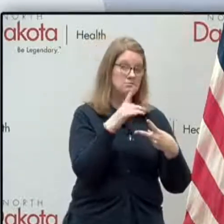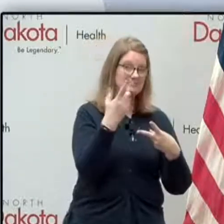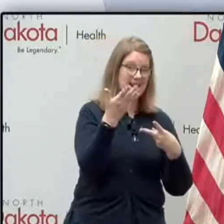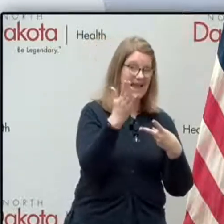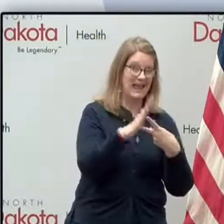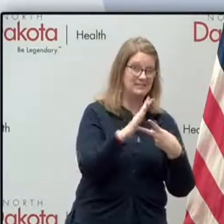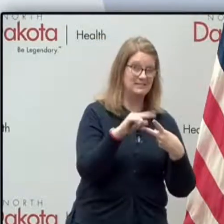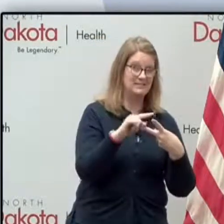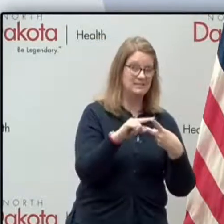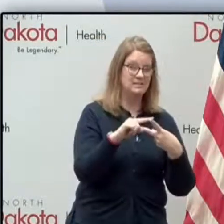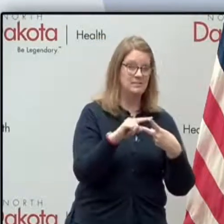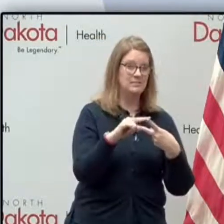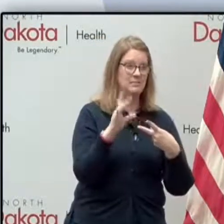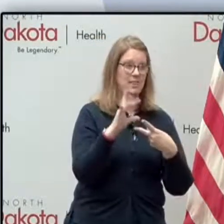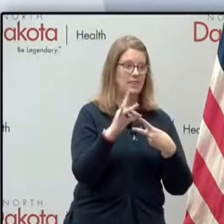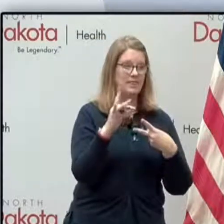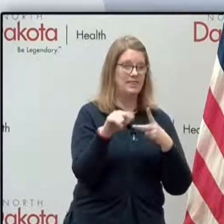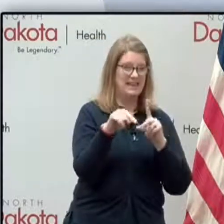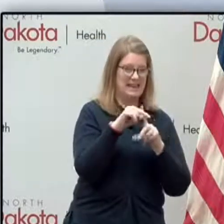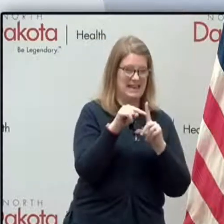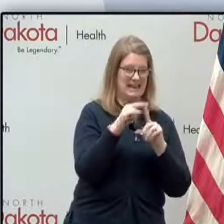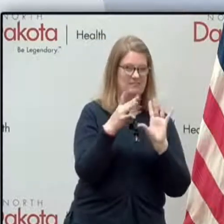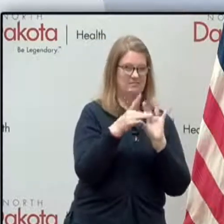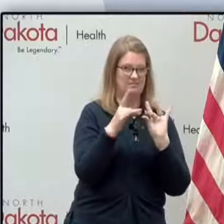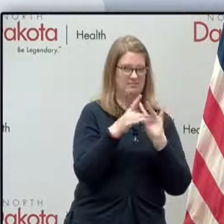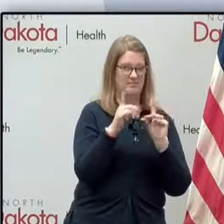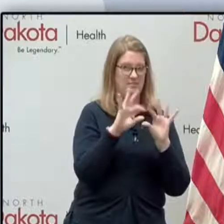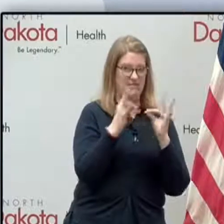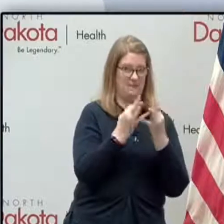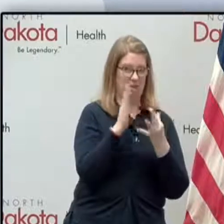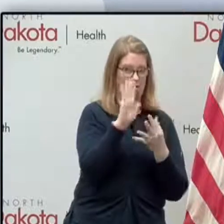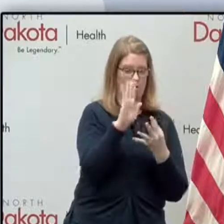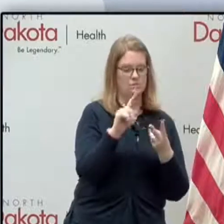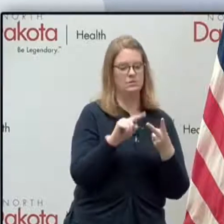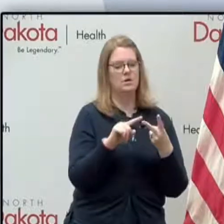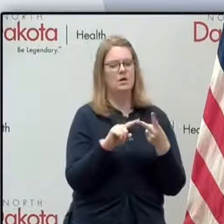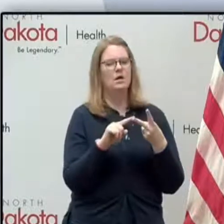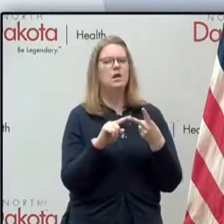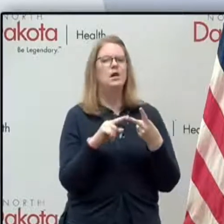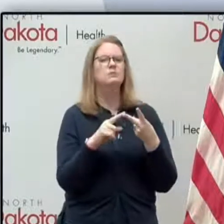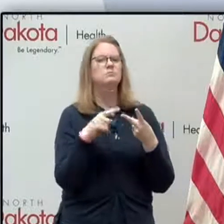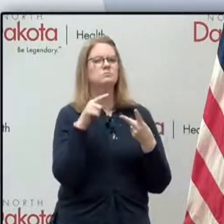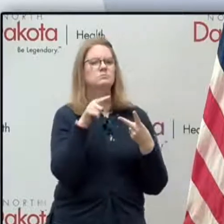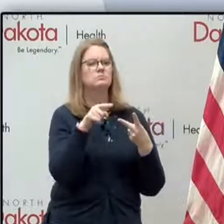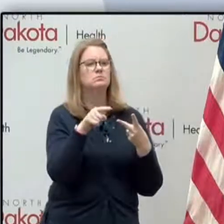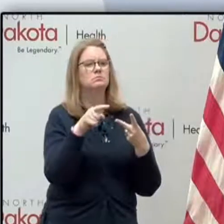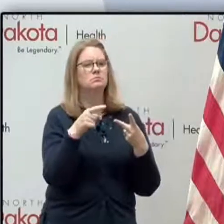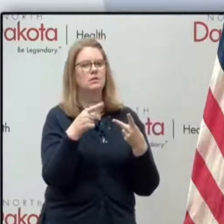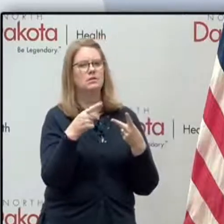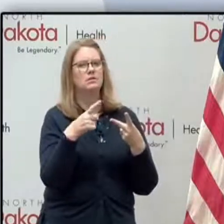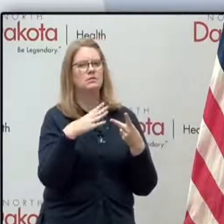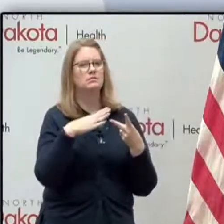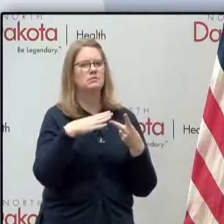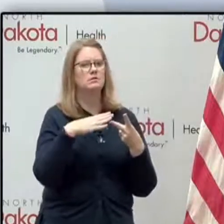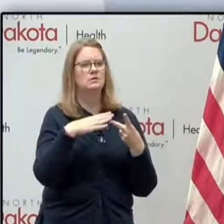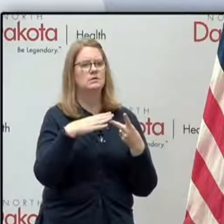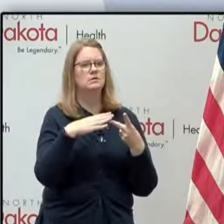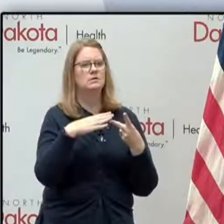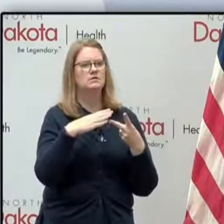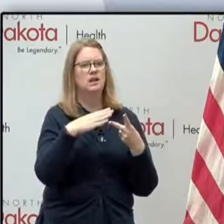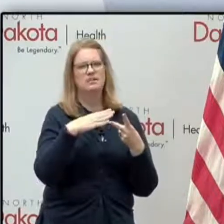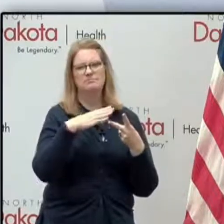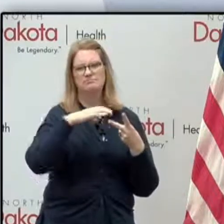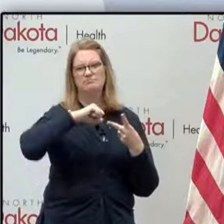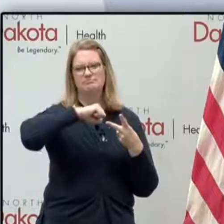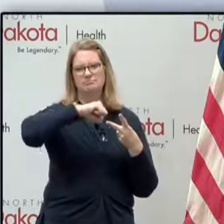about the negative messaging from her family? And then also, how do you combat the counterproductive